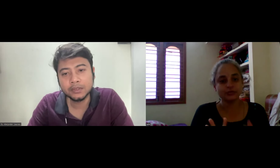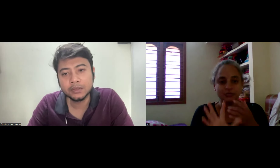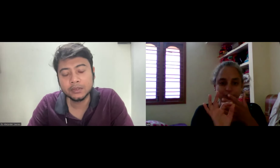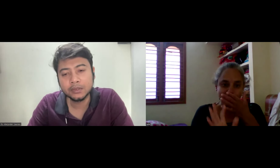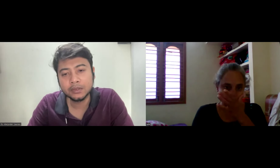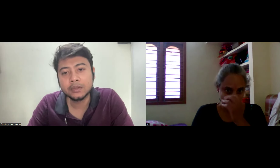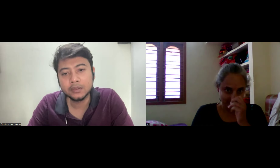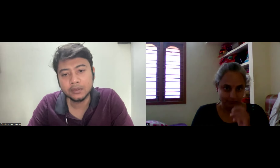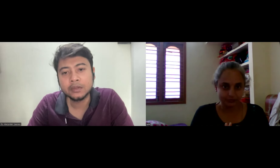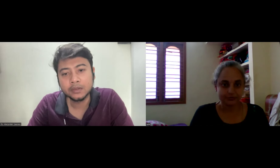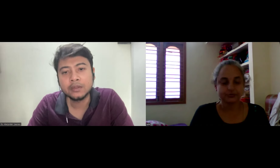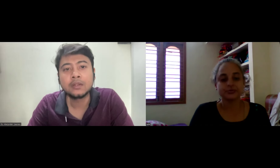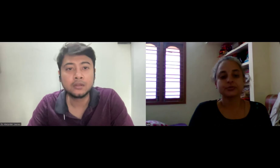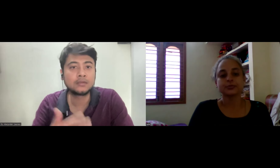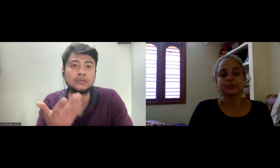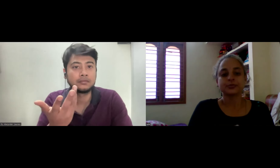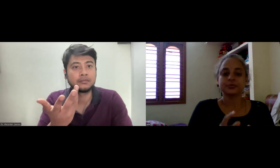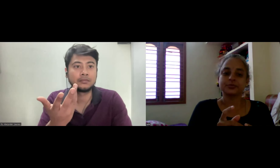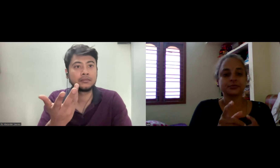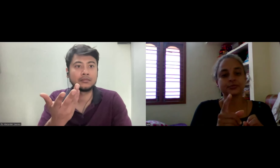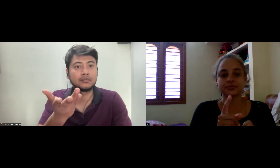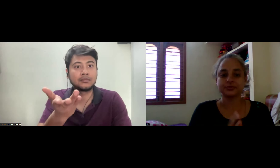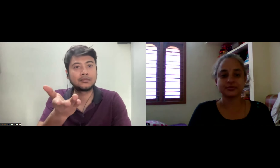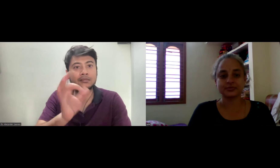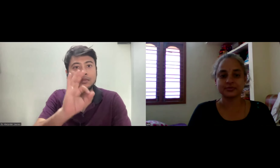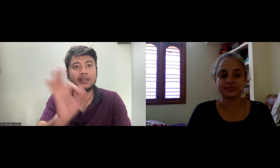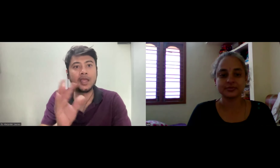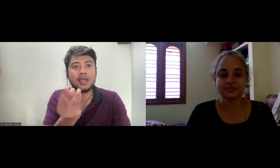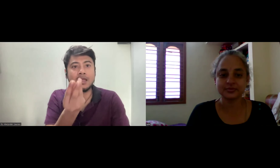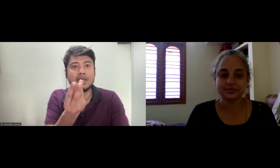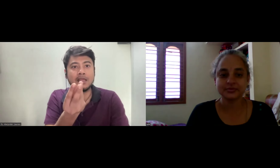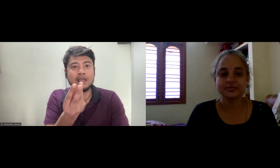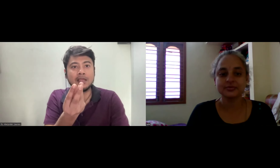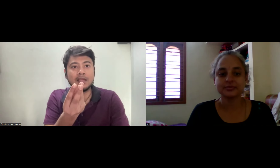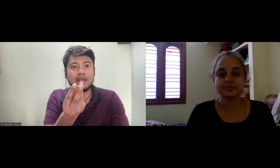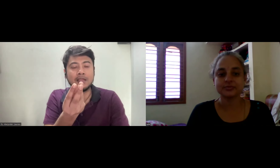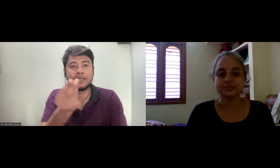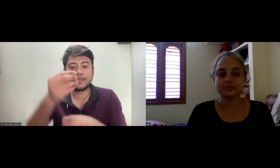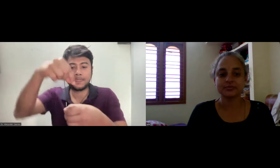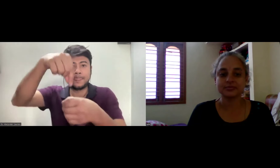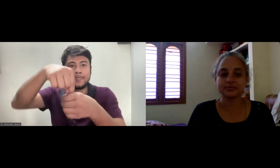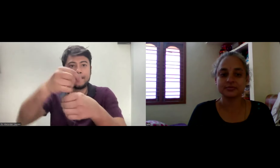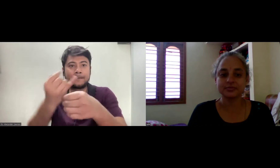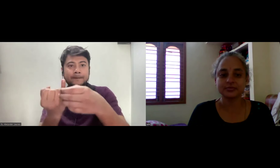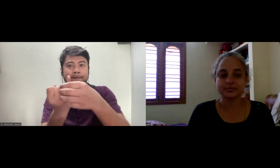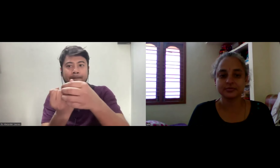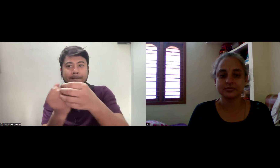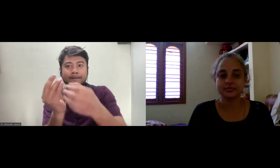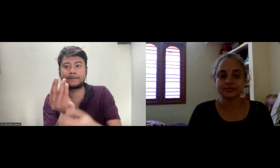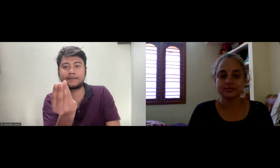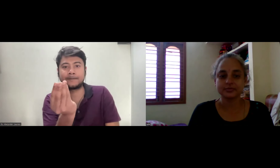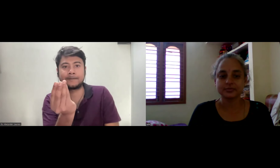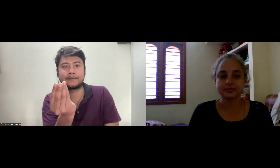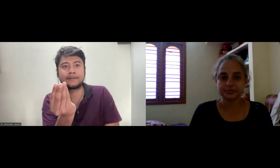only. yeah. So that can be done, no problem. So the buds are all, you can translate, some people are confused. The cotton is